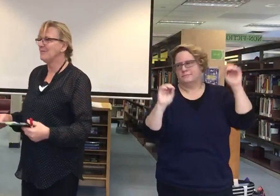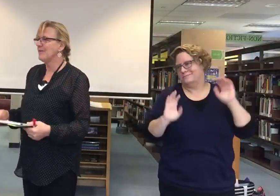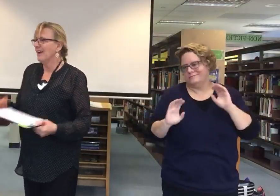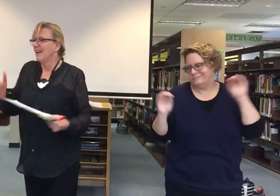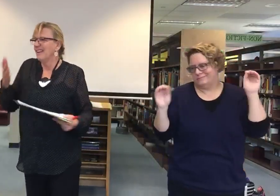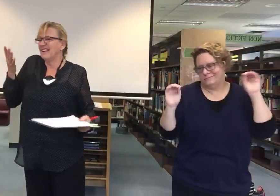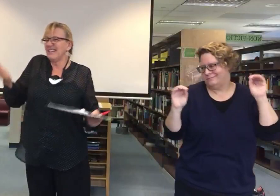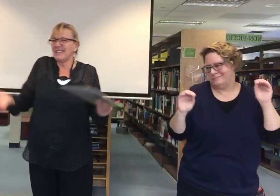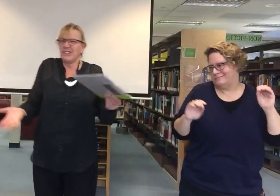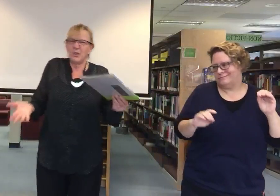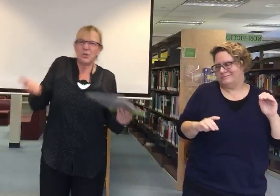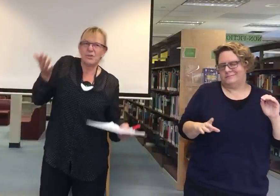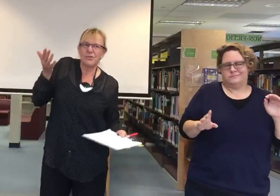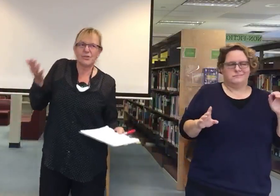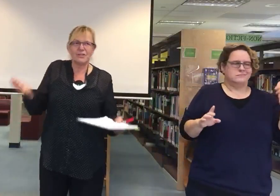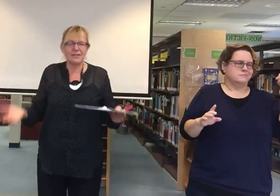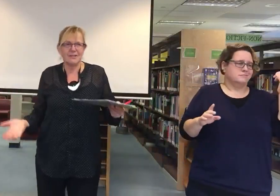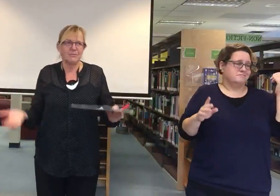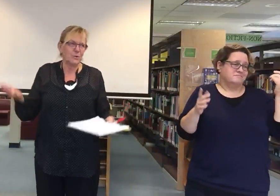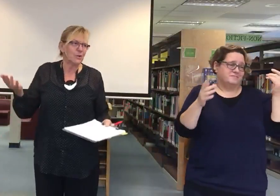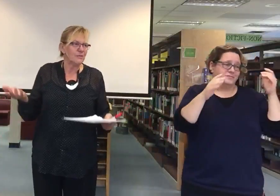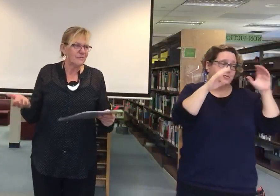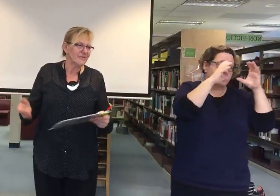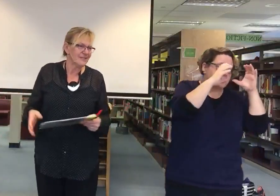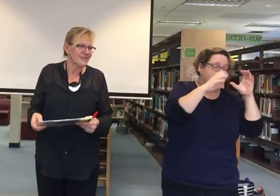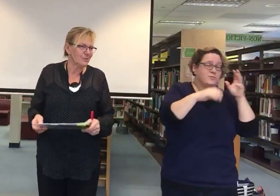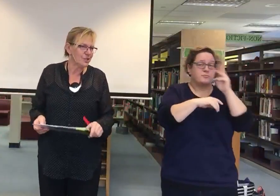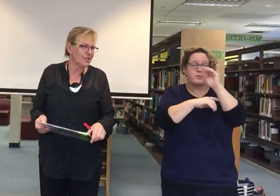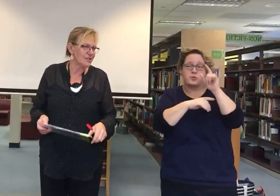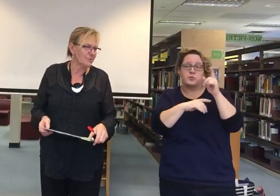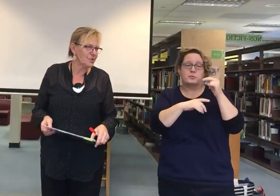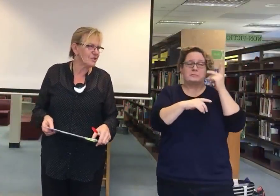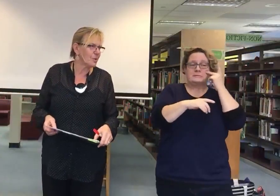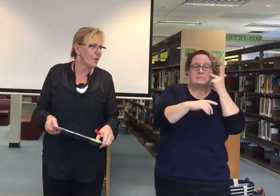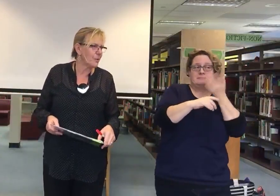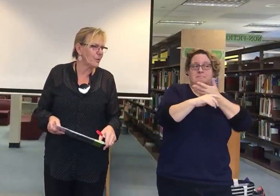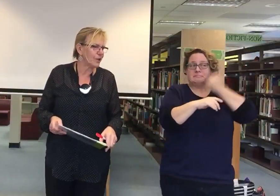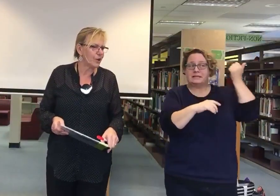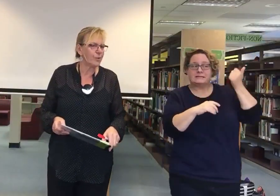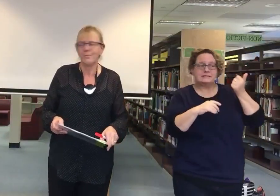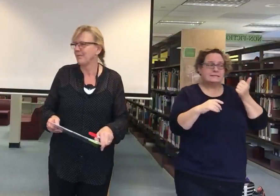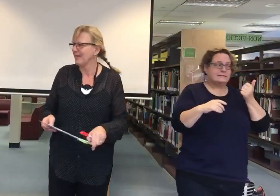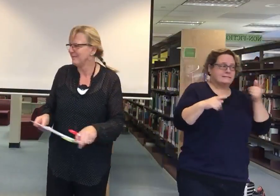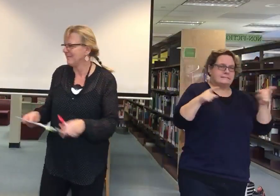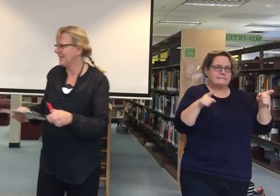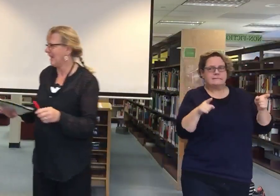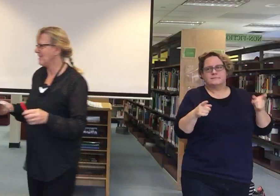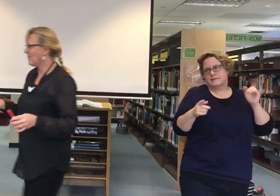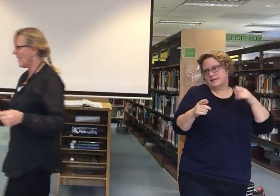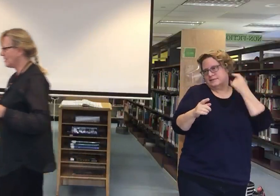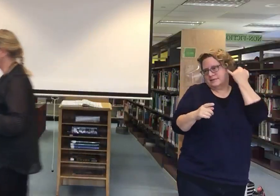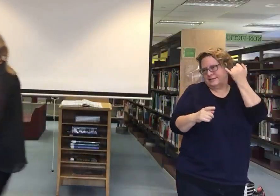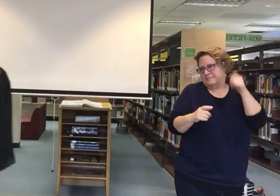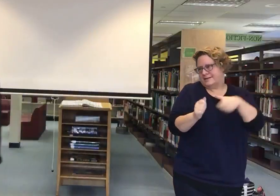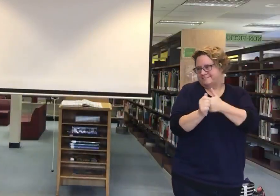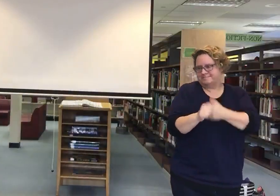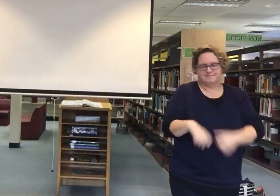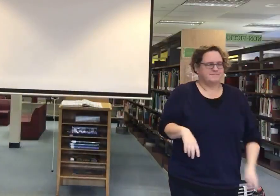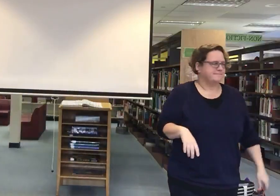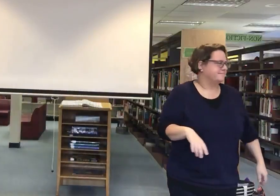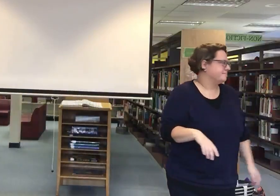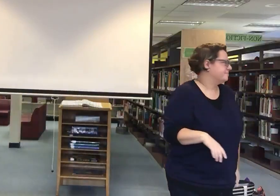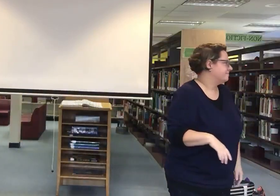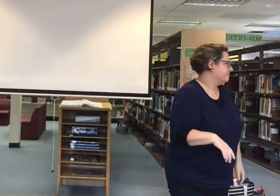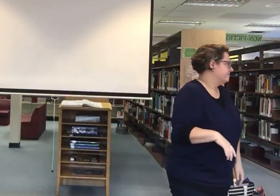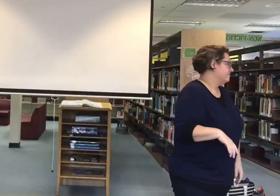idea, it is Google versus Moodle, which is the way we want to go. Okay, so I'll just start this